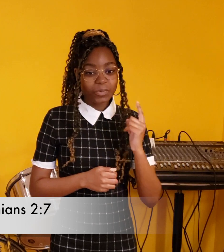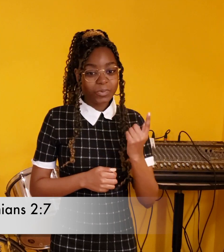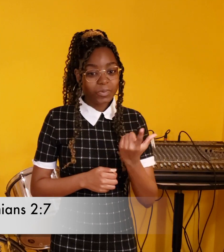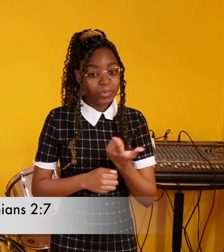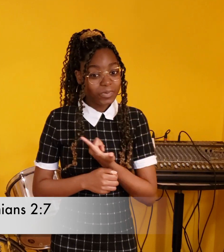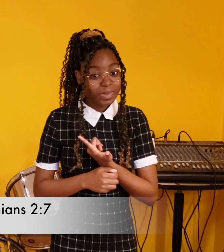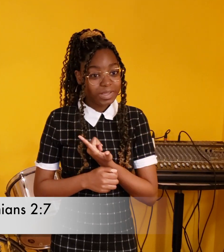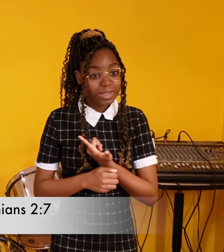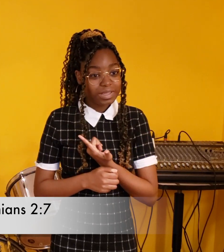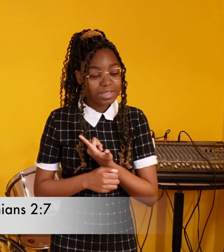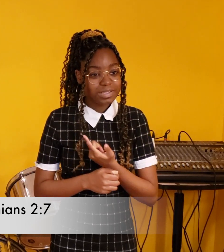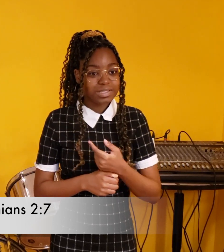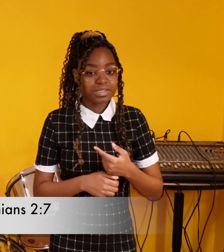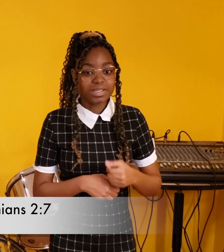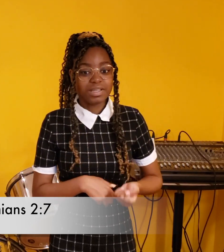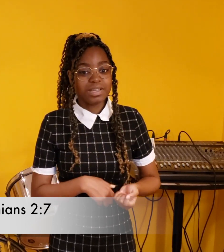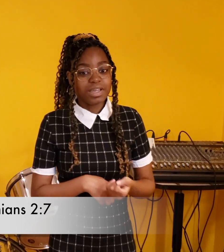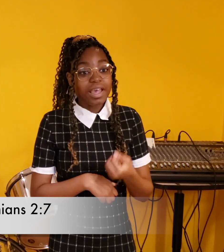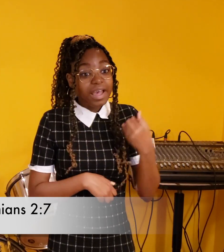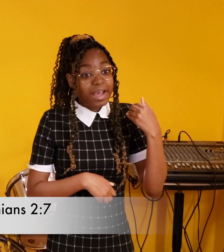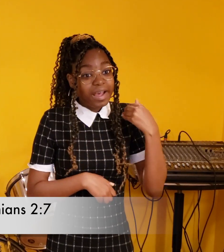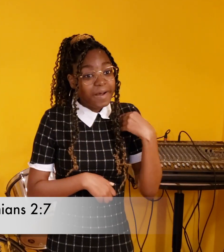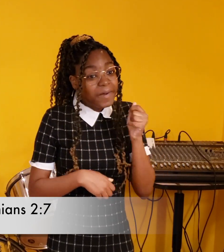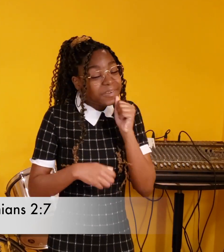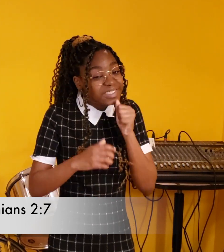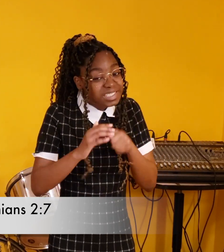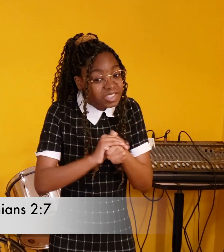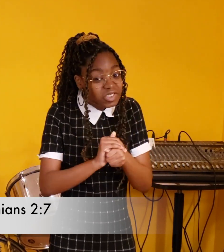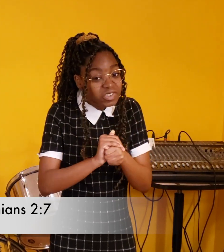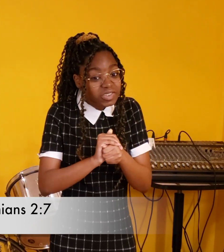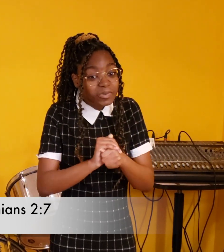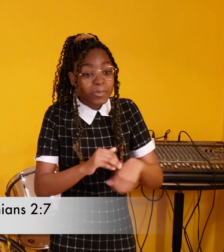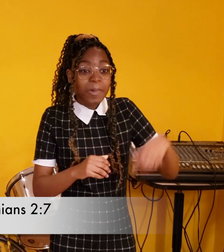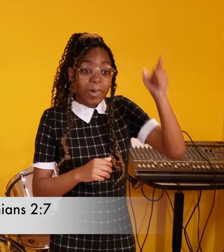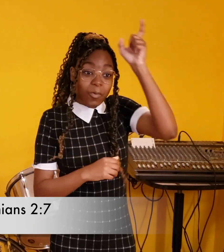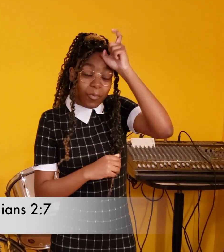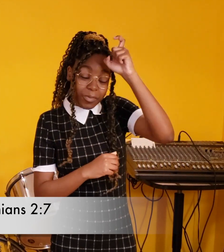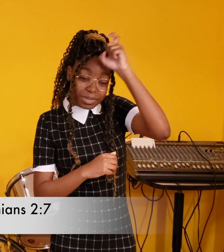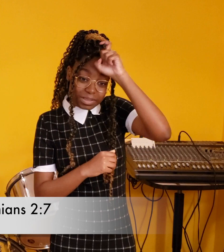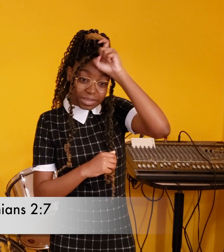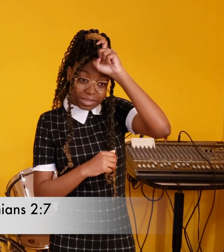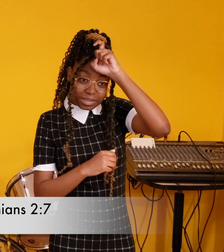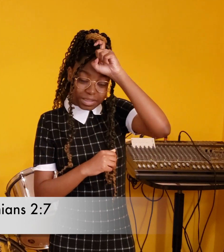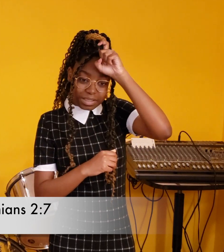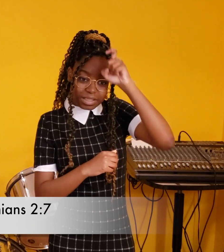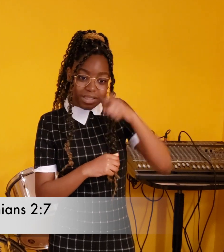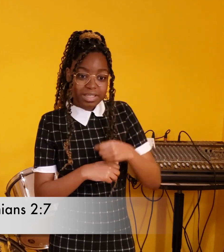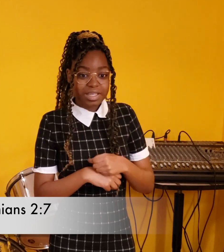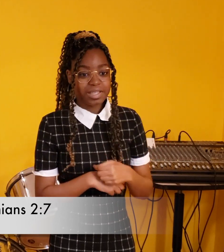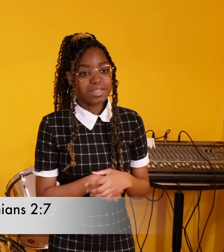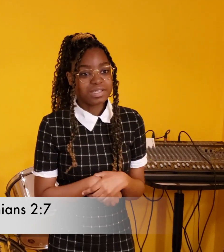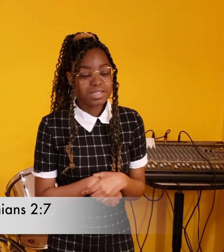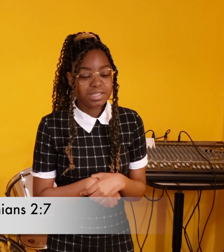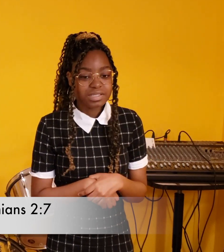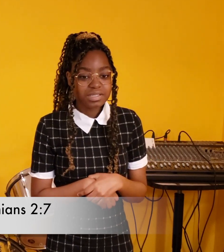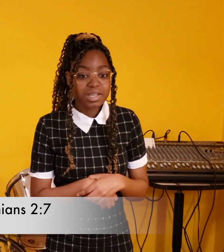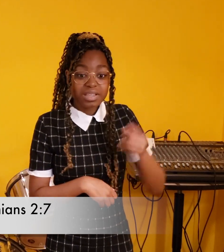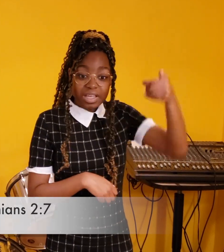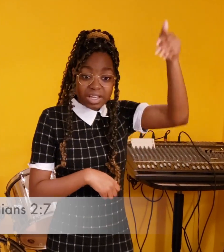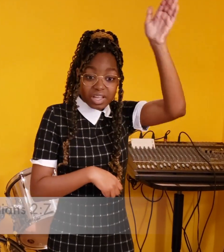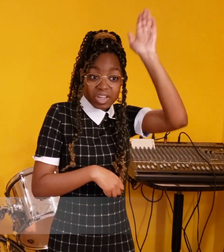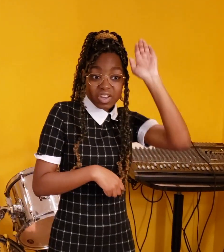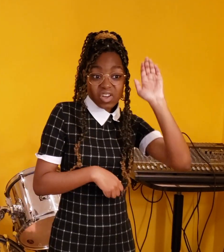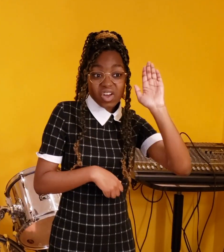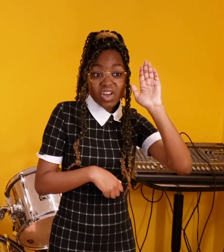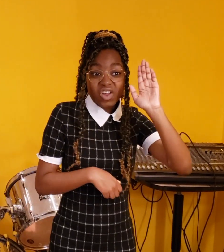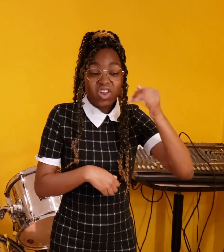secret and hidden wisdom of God, which God decreed before the ages for our